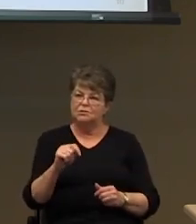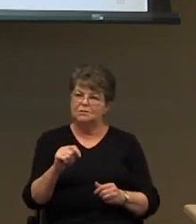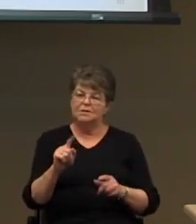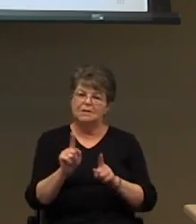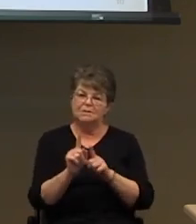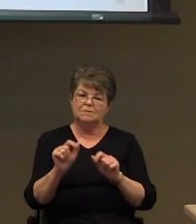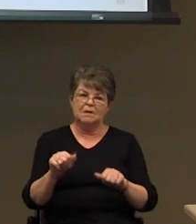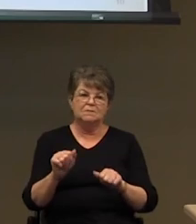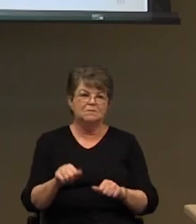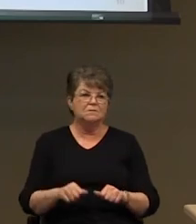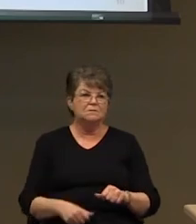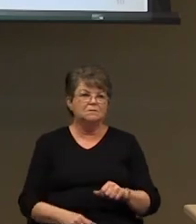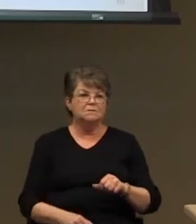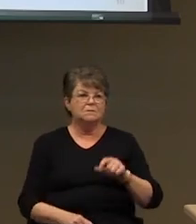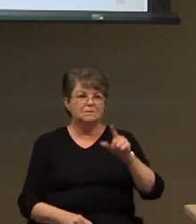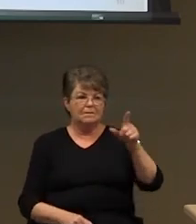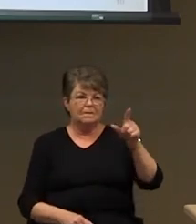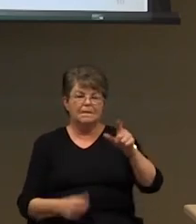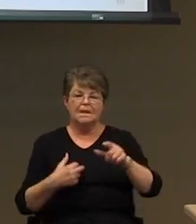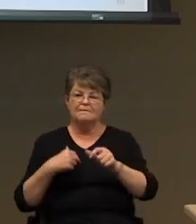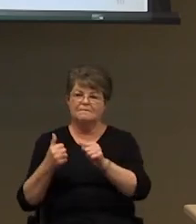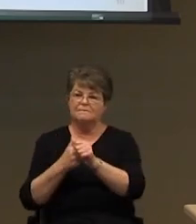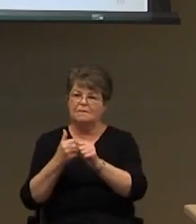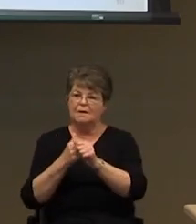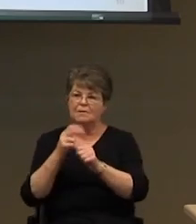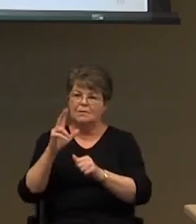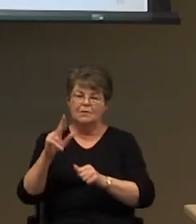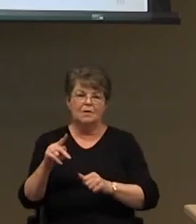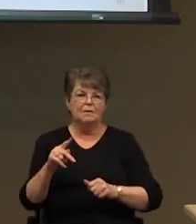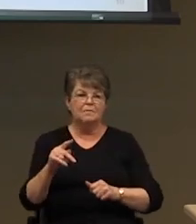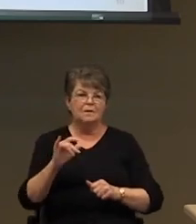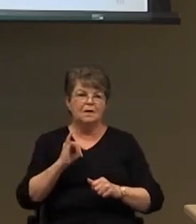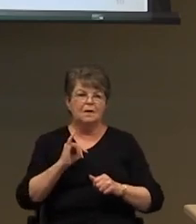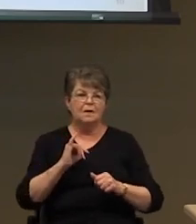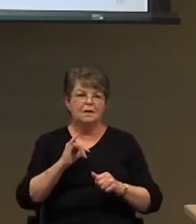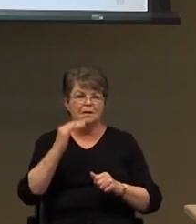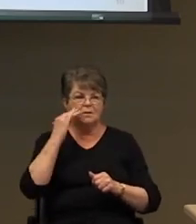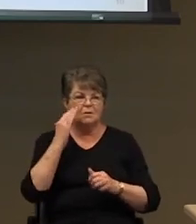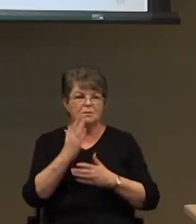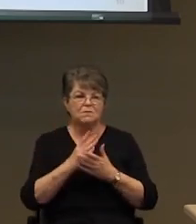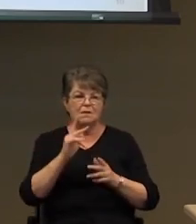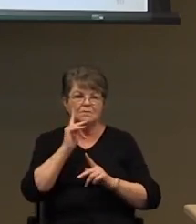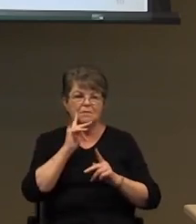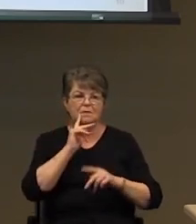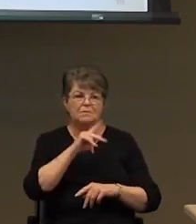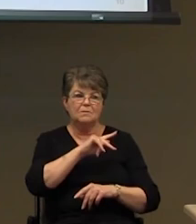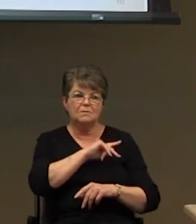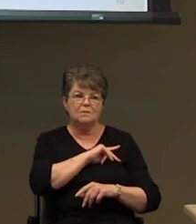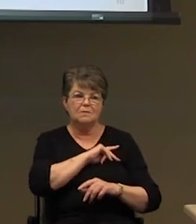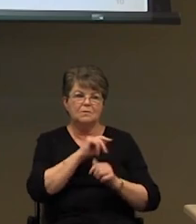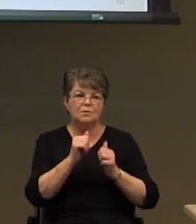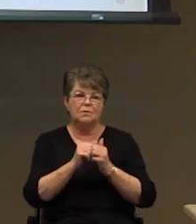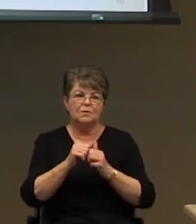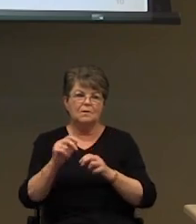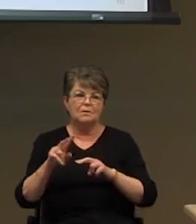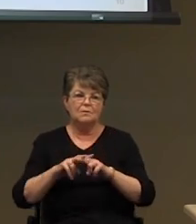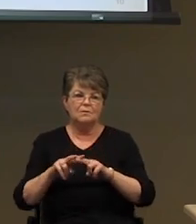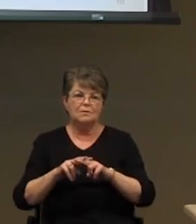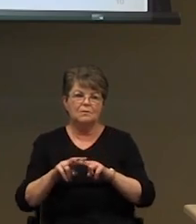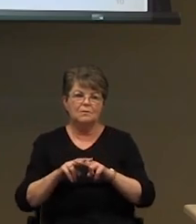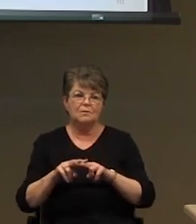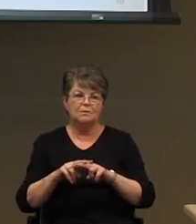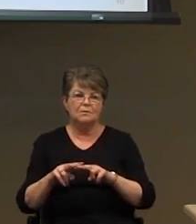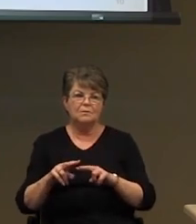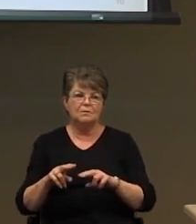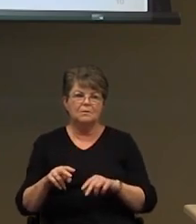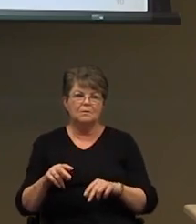Yeah. Okay. Kyle, I've got a follow-up to that from on. I know some people personally who know this other end. Not to go on what you've